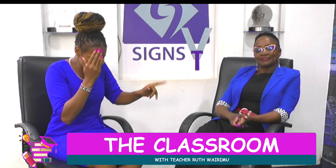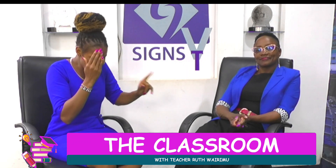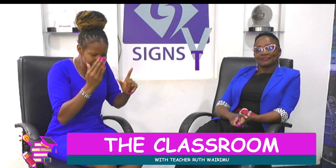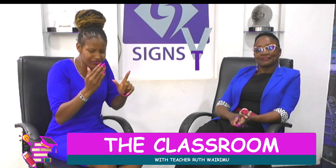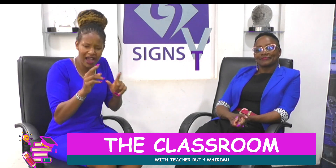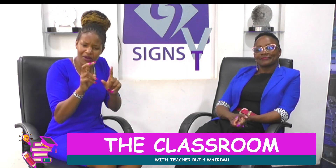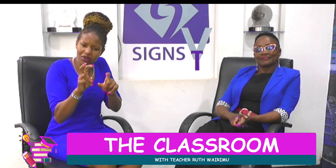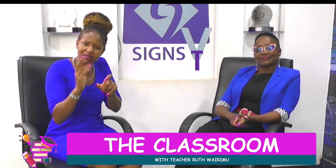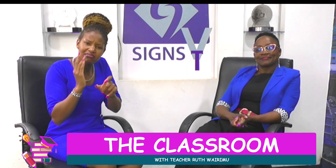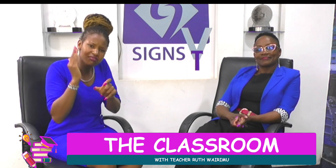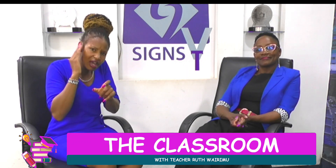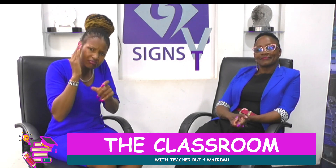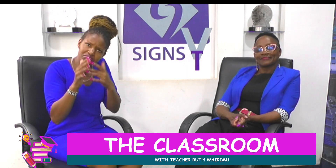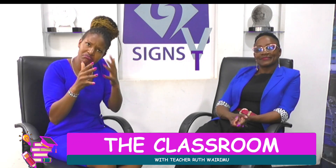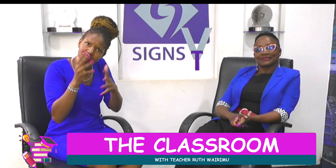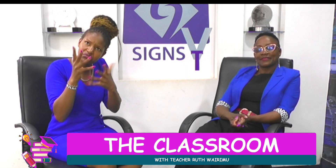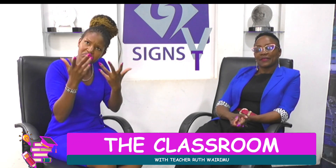So